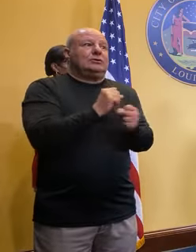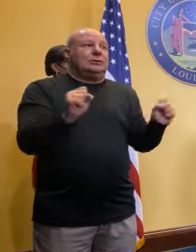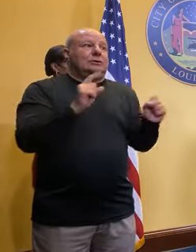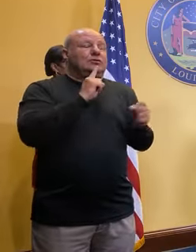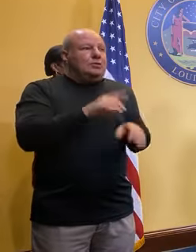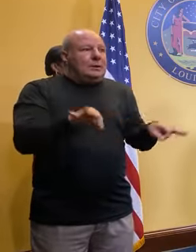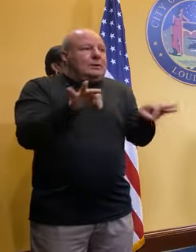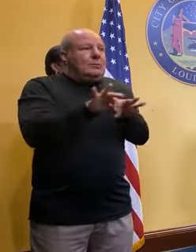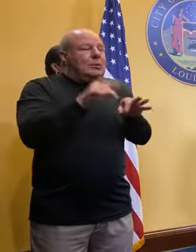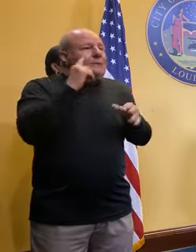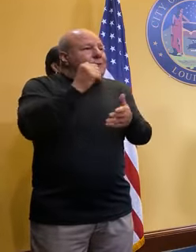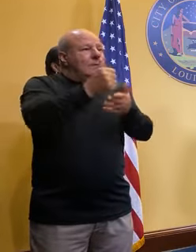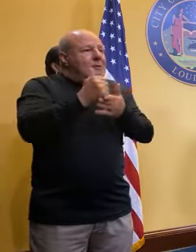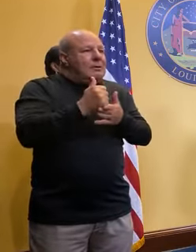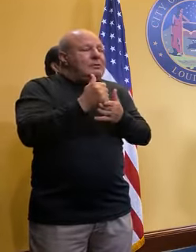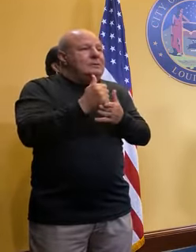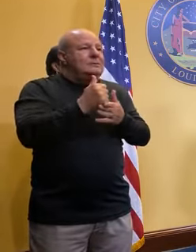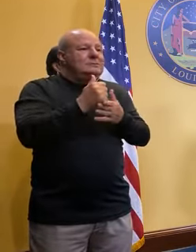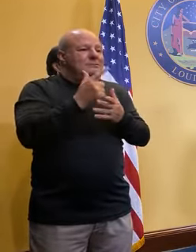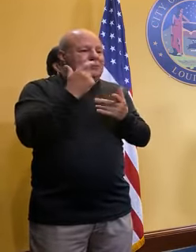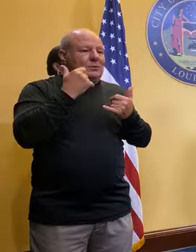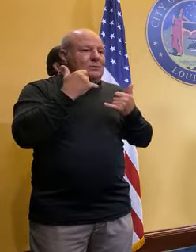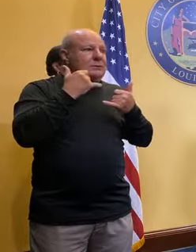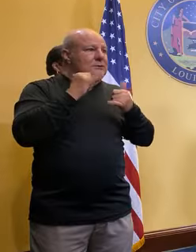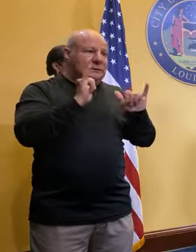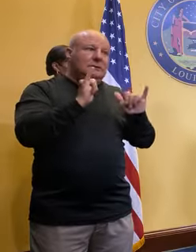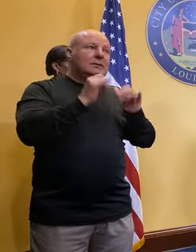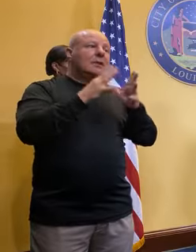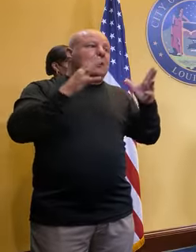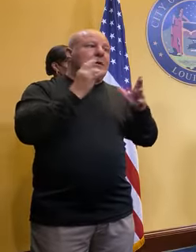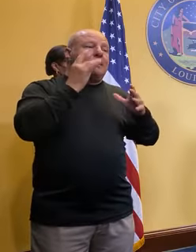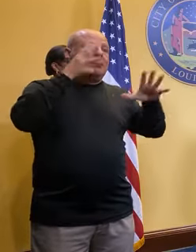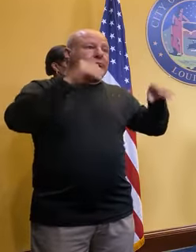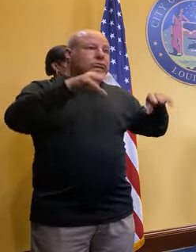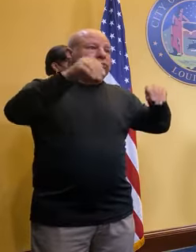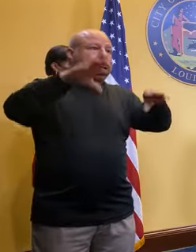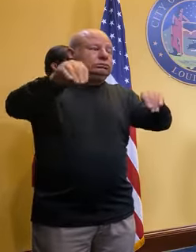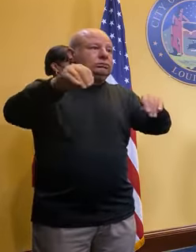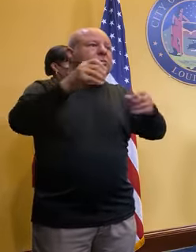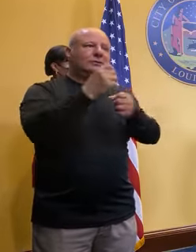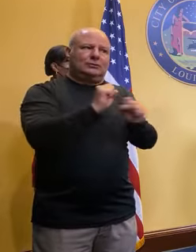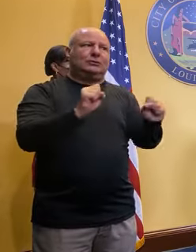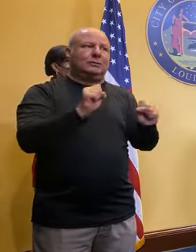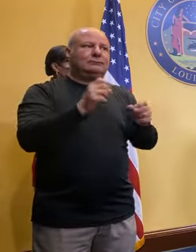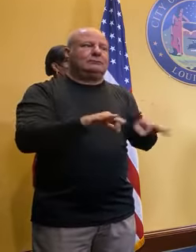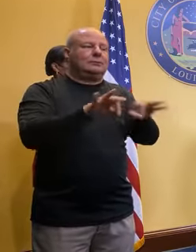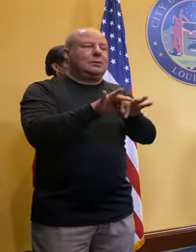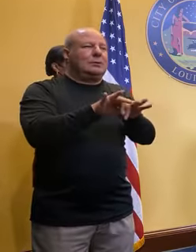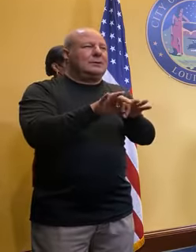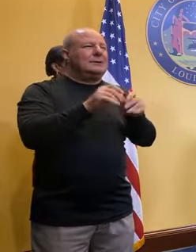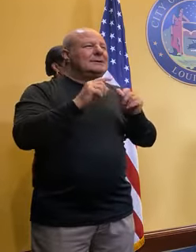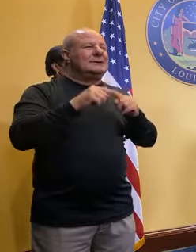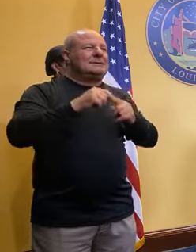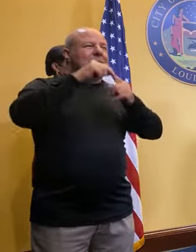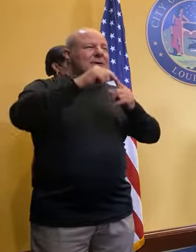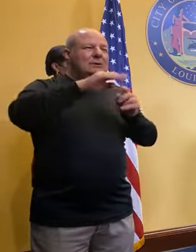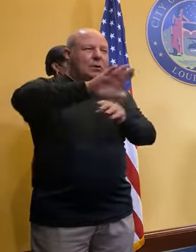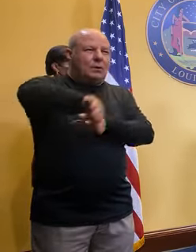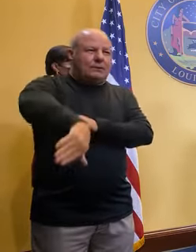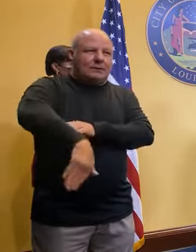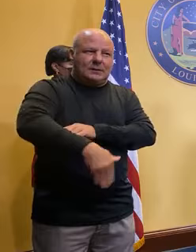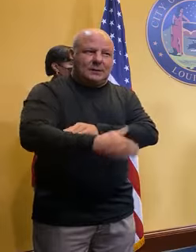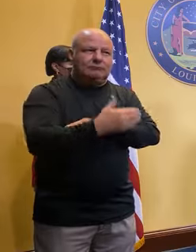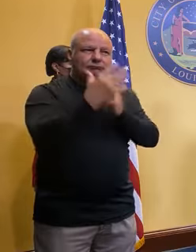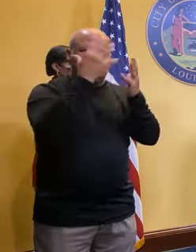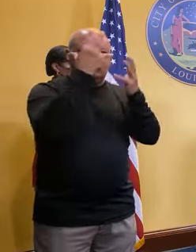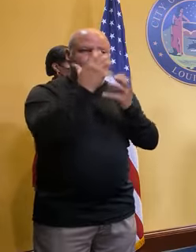help us while we are in large-scale power outages, especially of the overnight hours. We do have those security teams that are